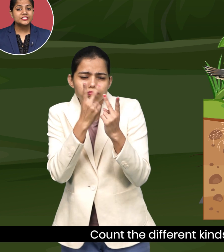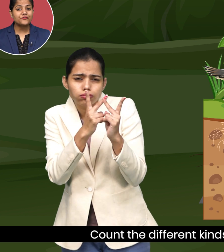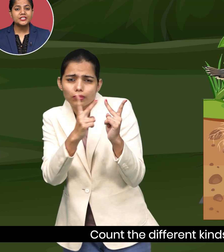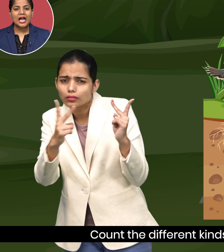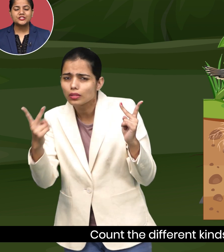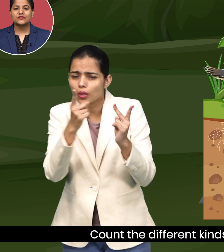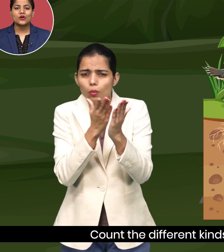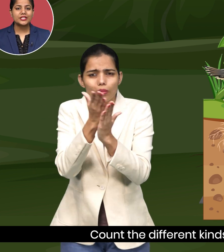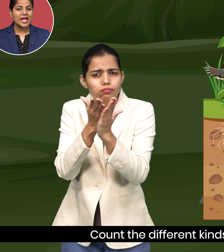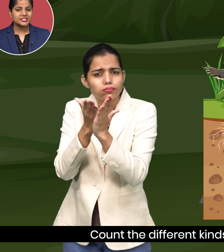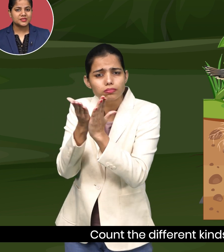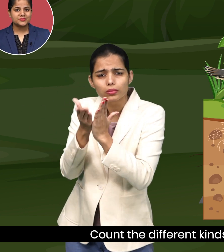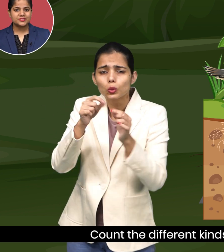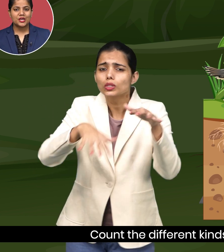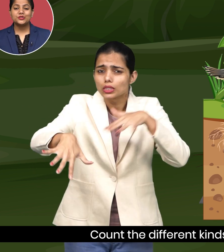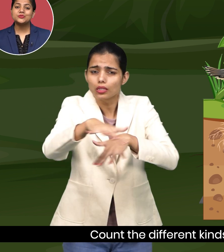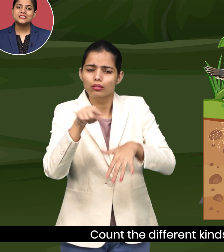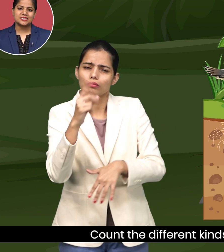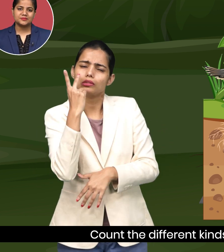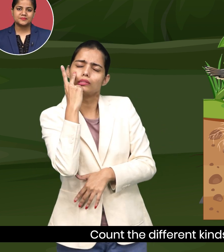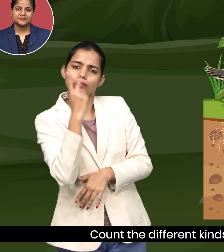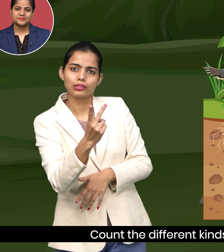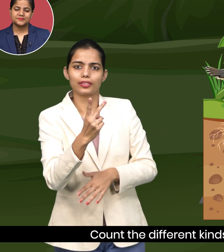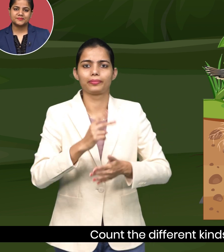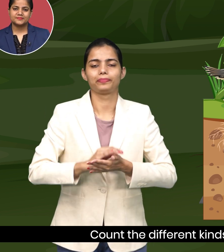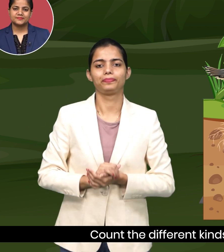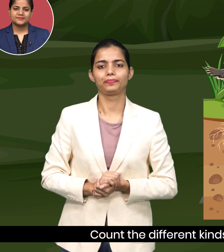Count the different kinds of organisms you see.